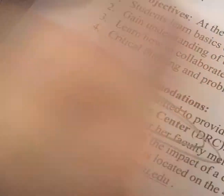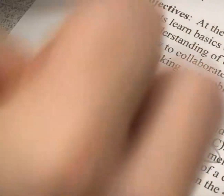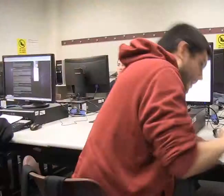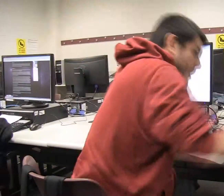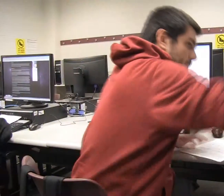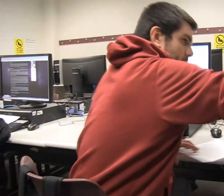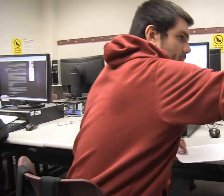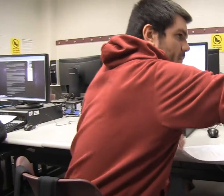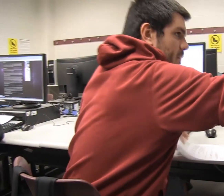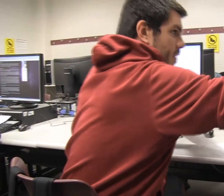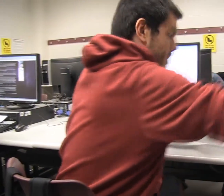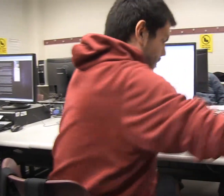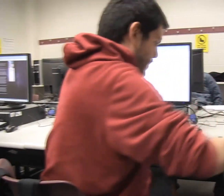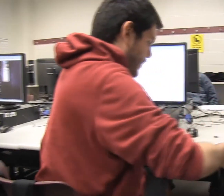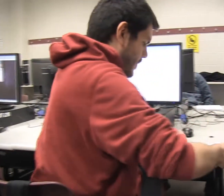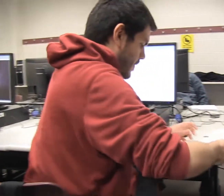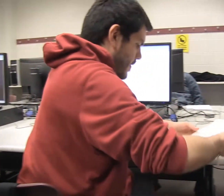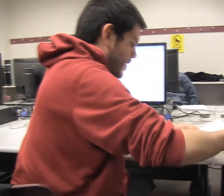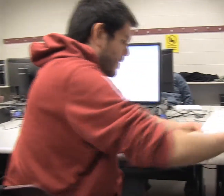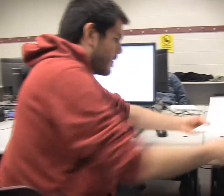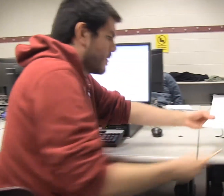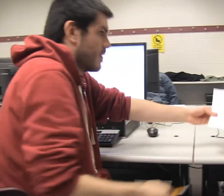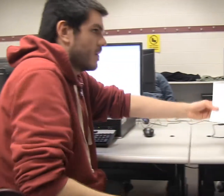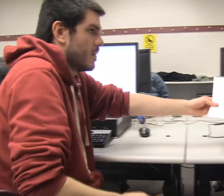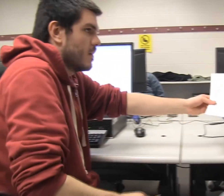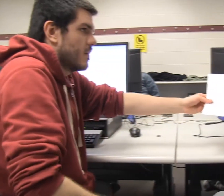disability statement, handing it to the confused student.